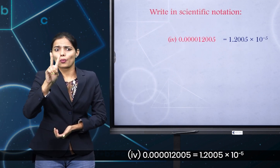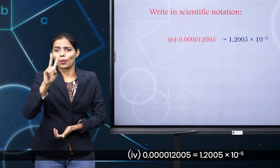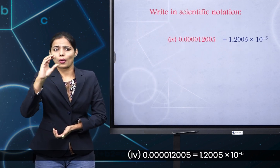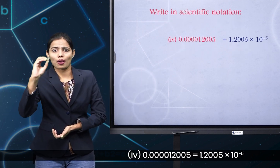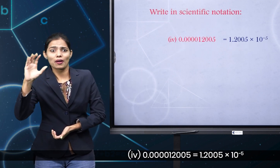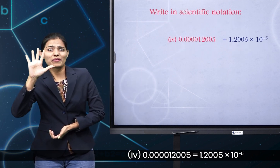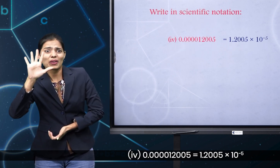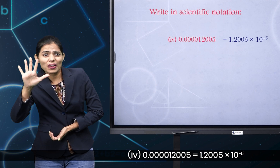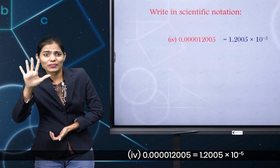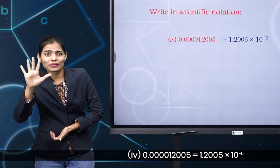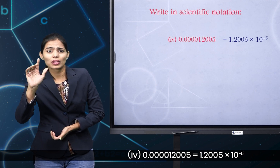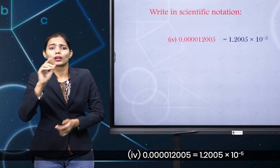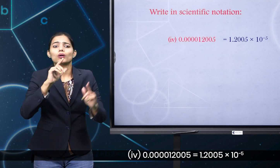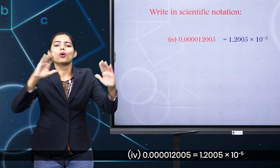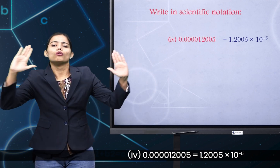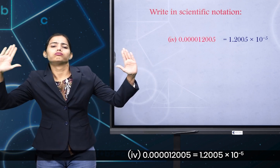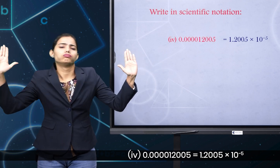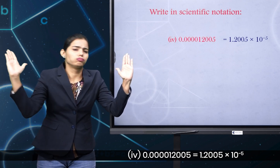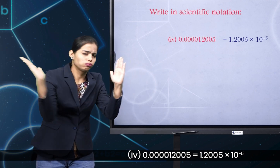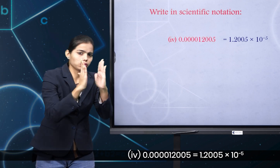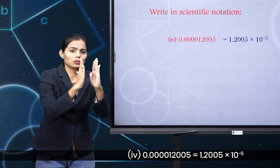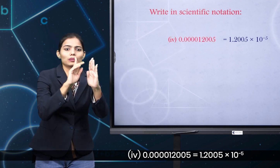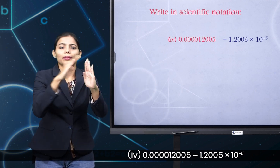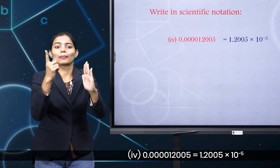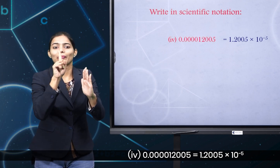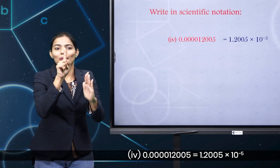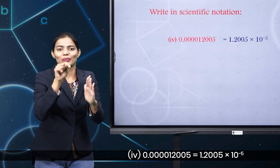0.00 so on 12005 is equal to